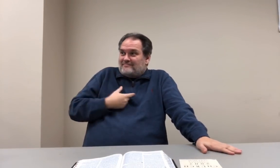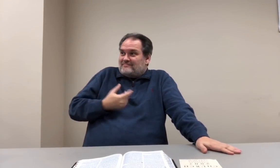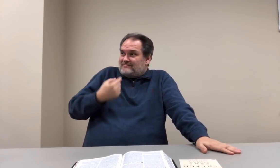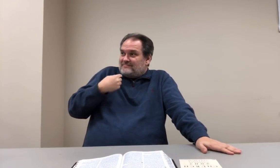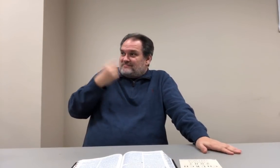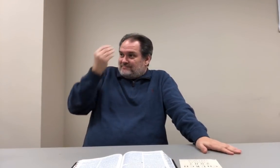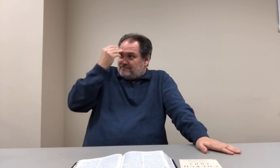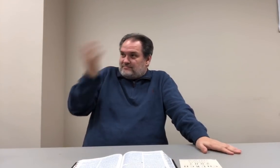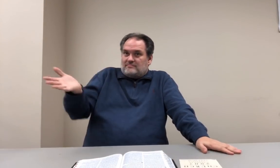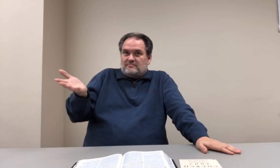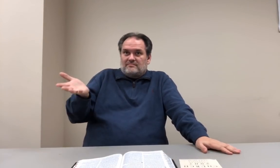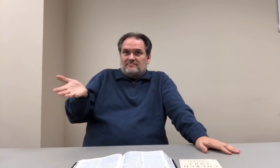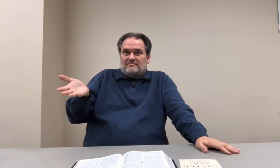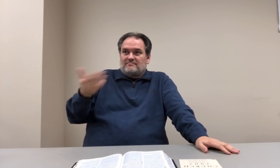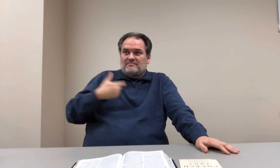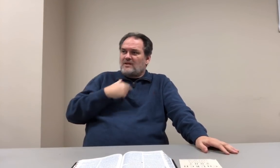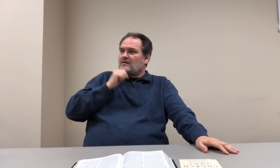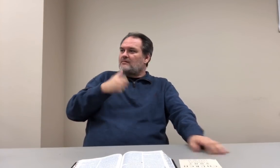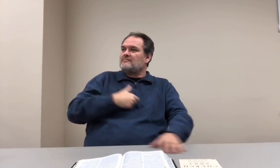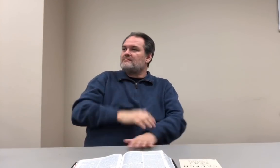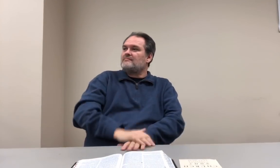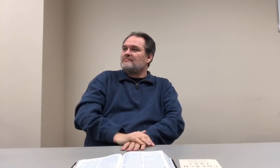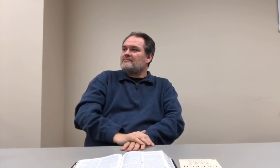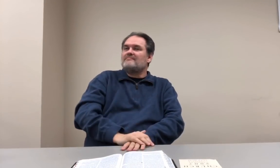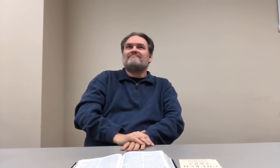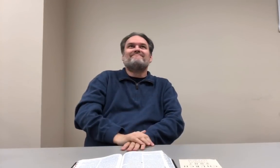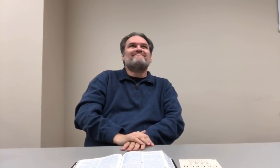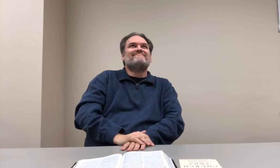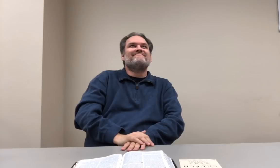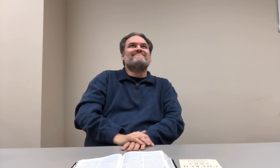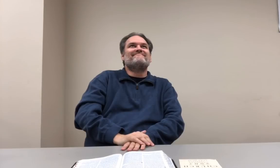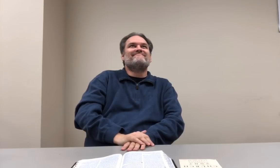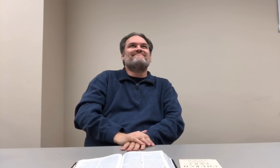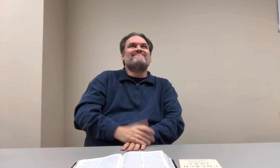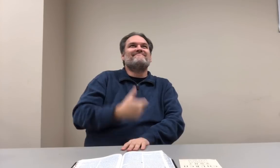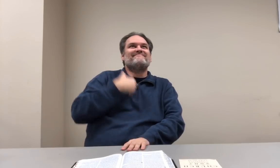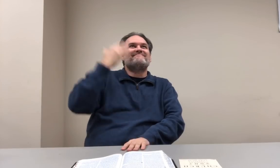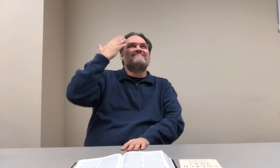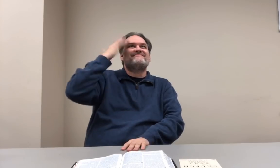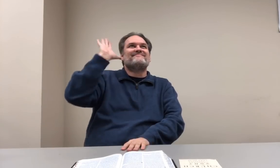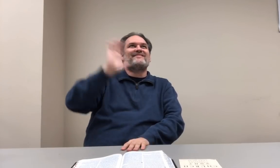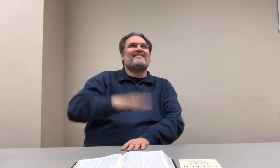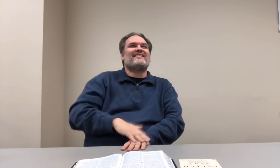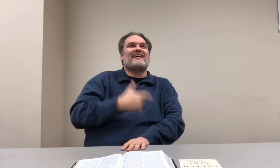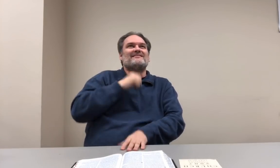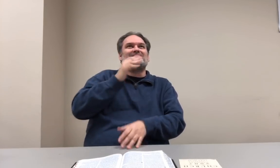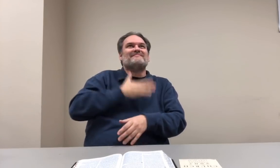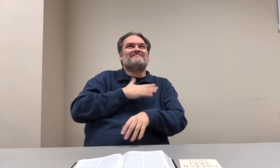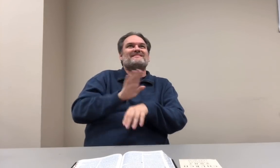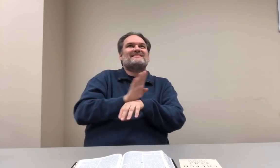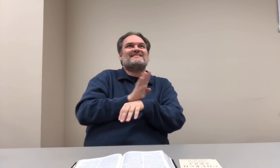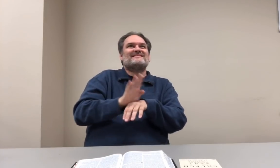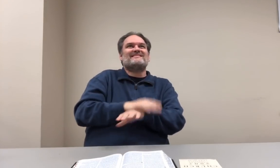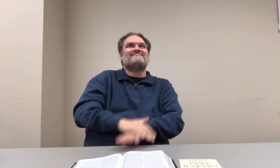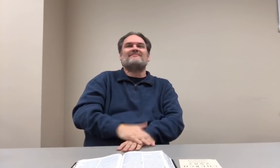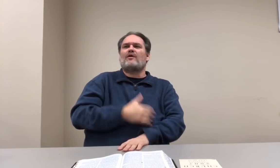God's infinity. Another statement from theologians is this, that God is of himself, and there is